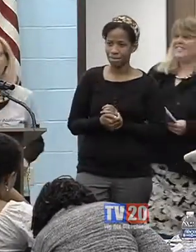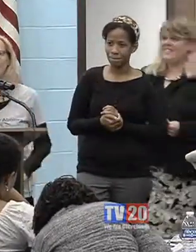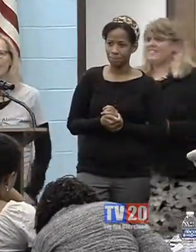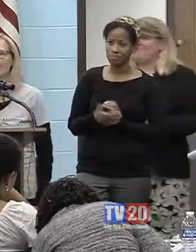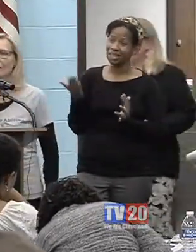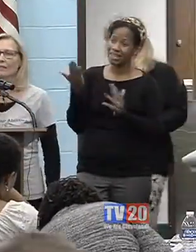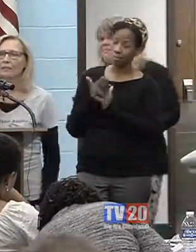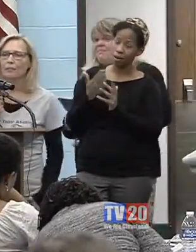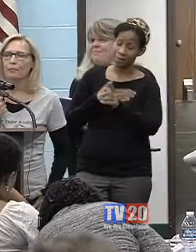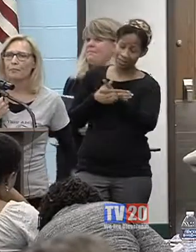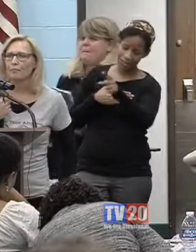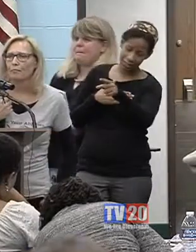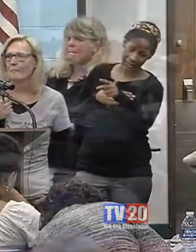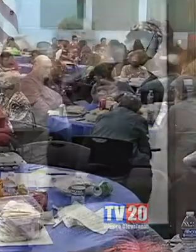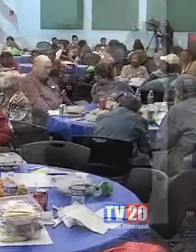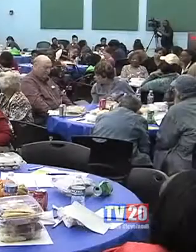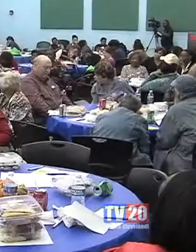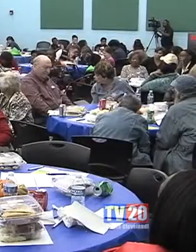Yes.